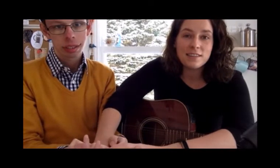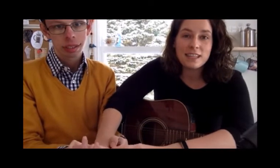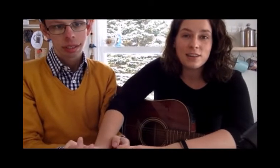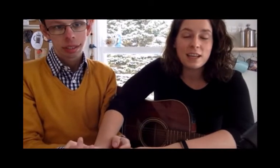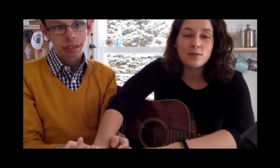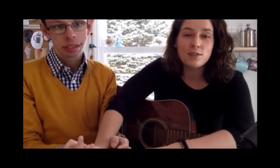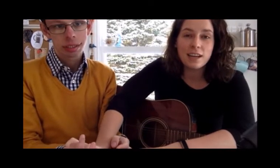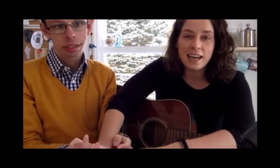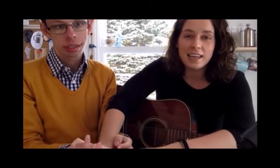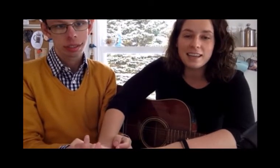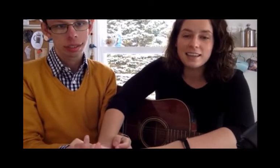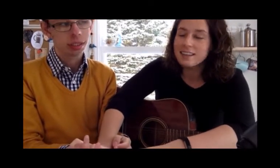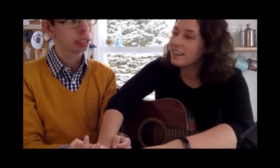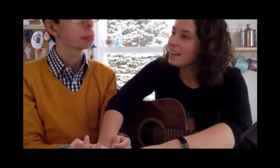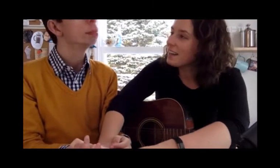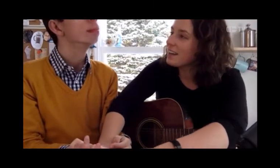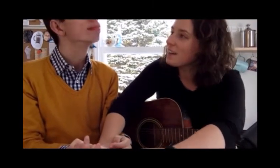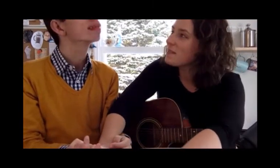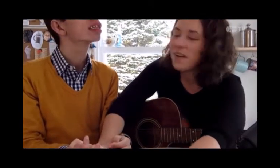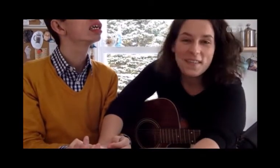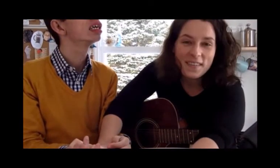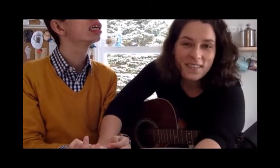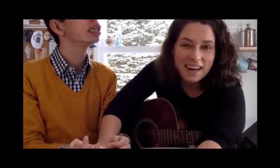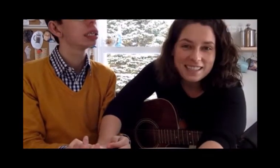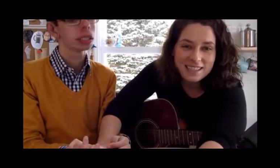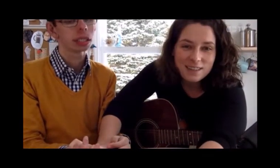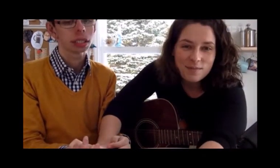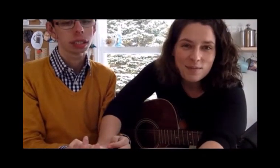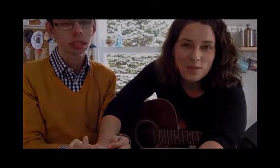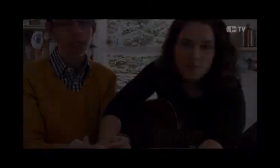c'est notre rayon de soleil. Et on va faire la chanson pour vous.